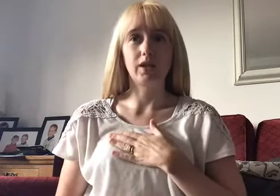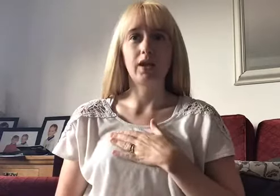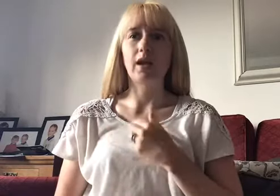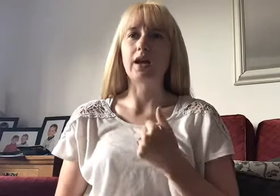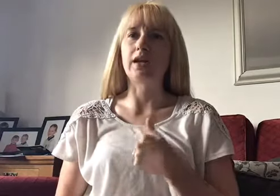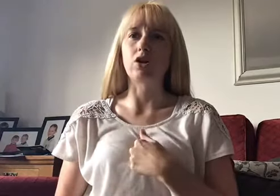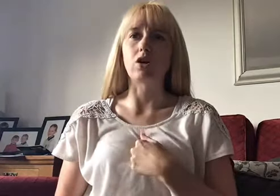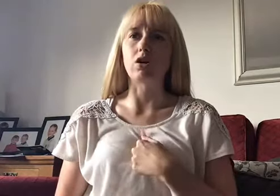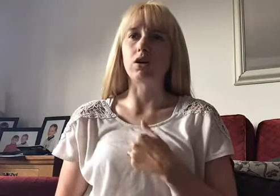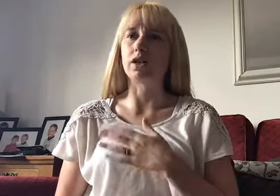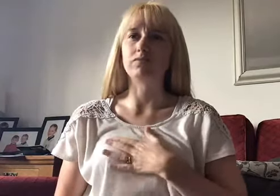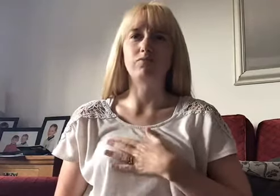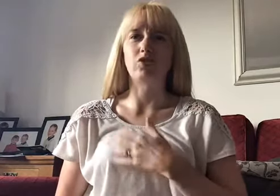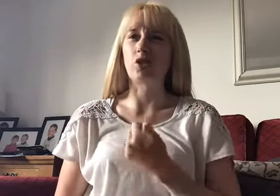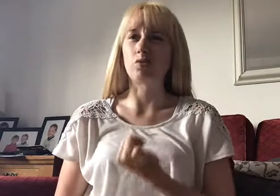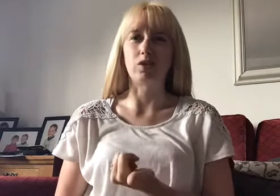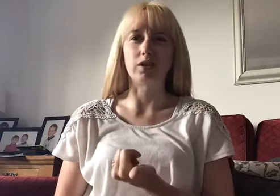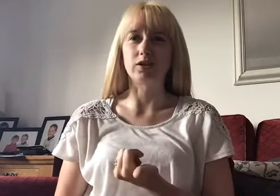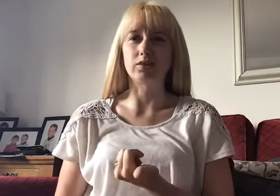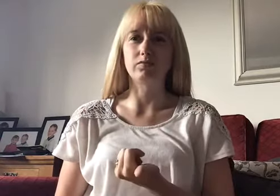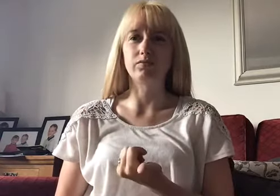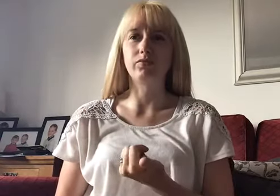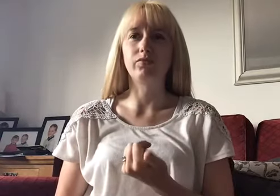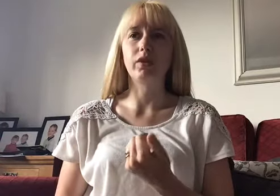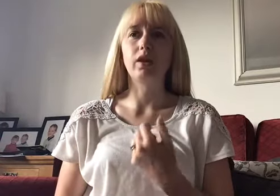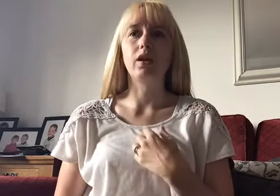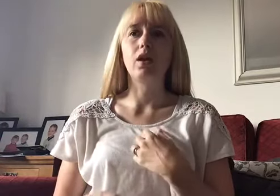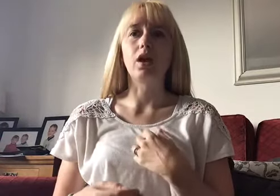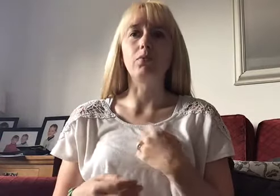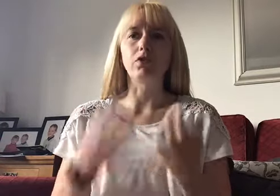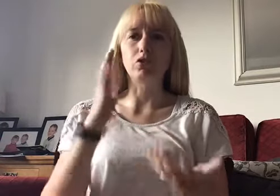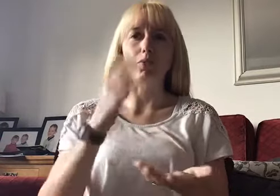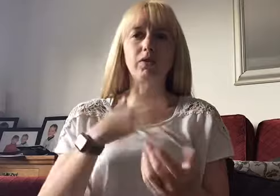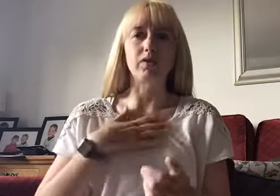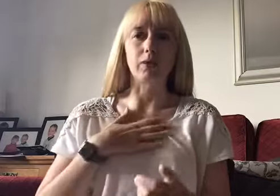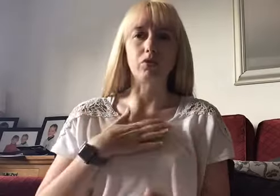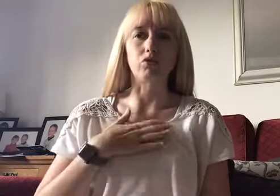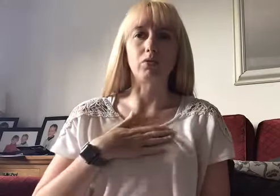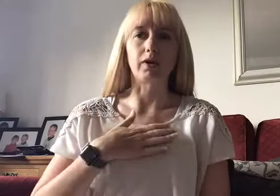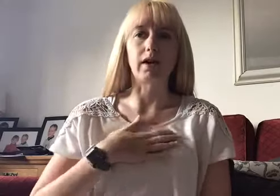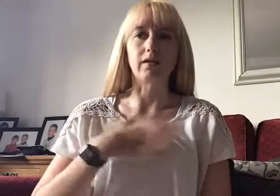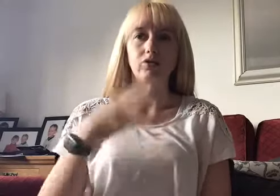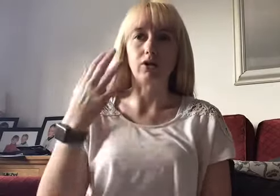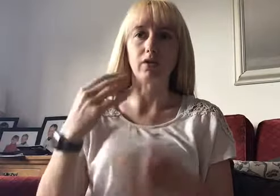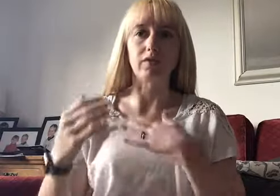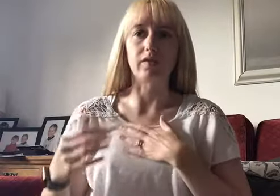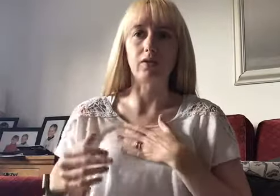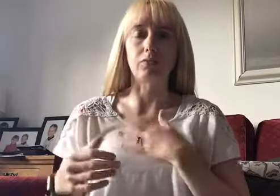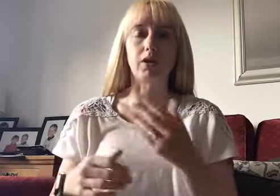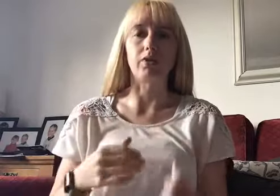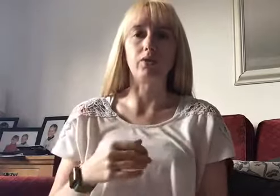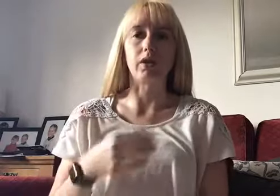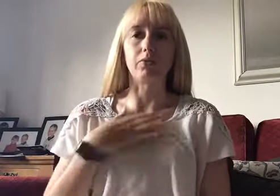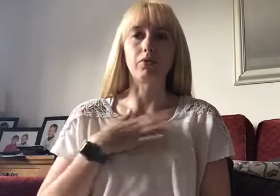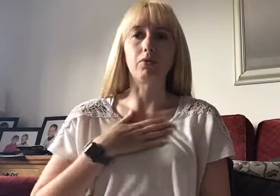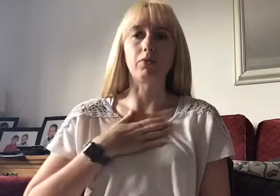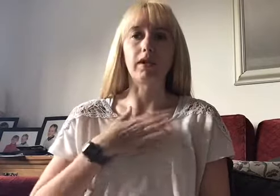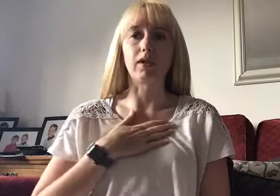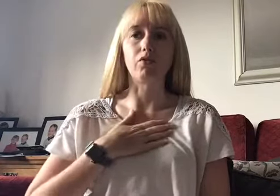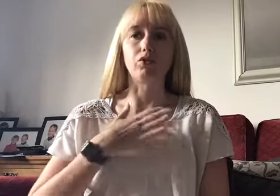and then I don't like. You could probably do that with your dominant hand actually. I've just done it with my left one there, but probably if your dominant